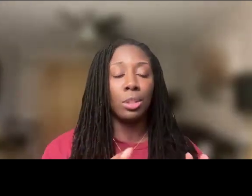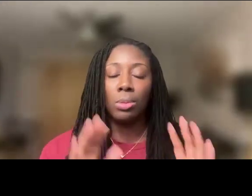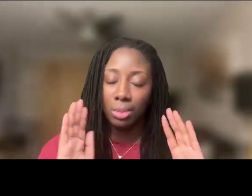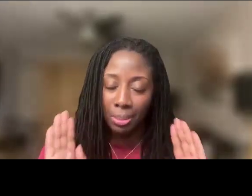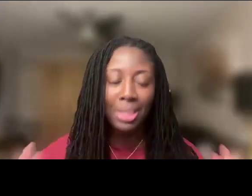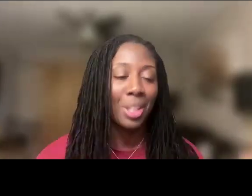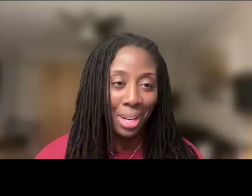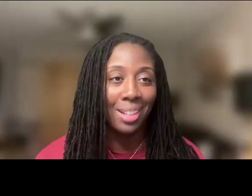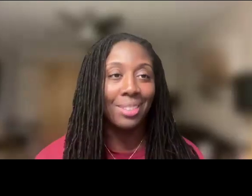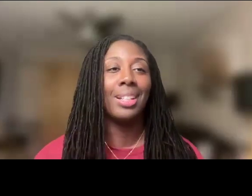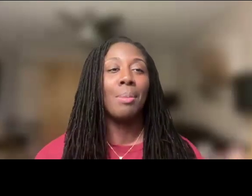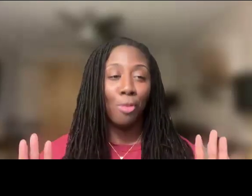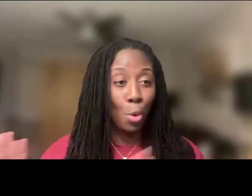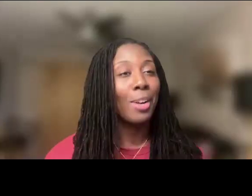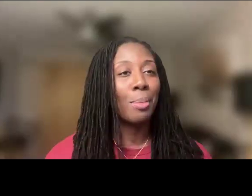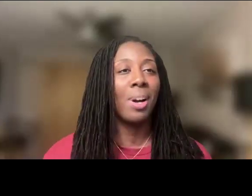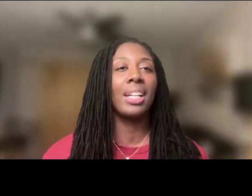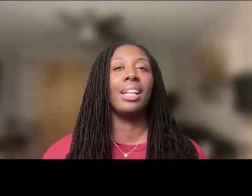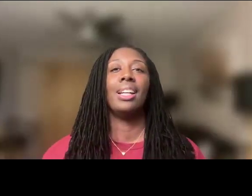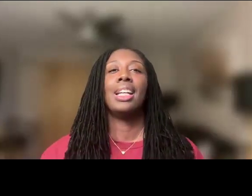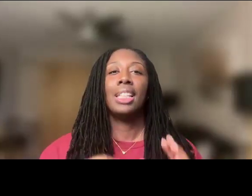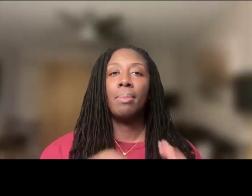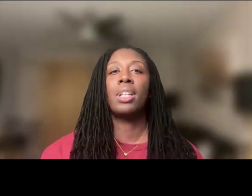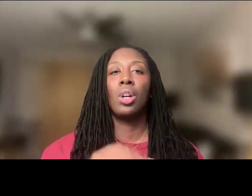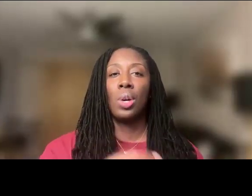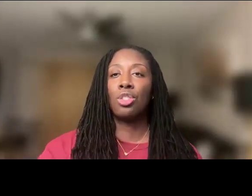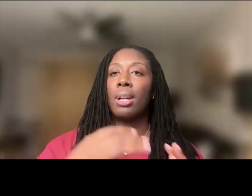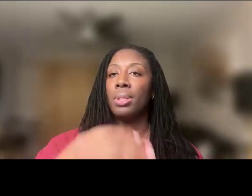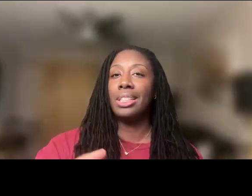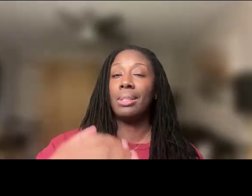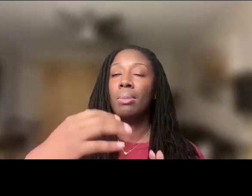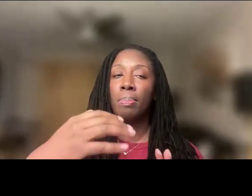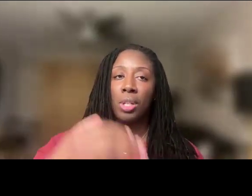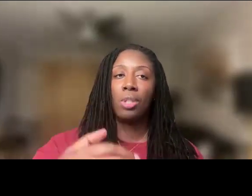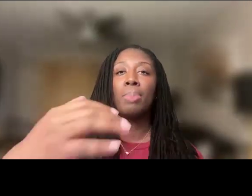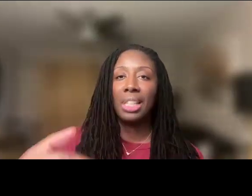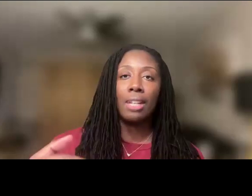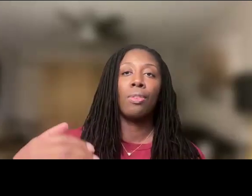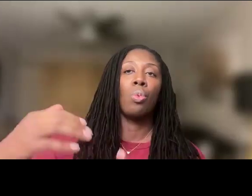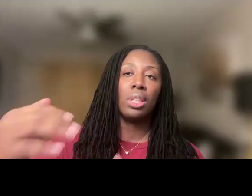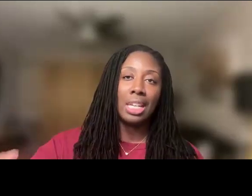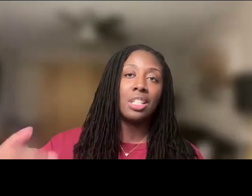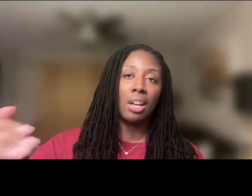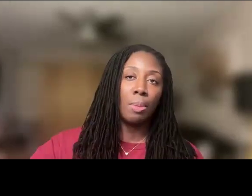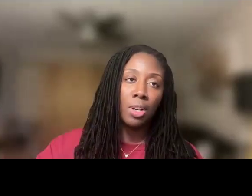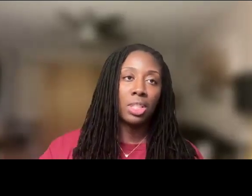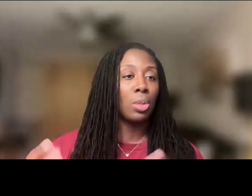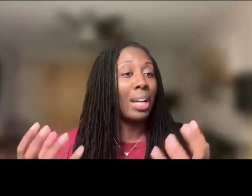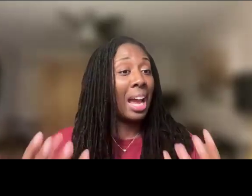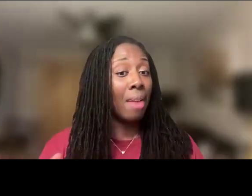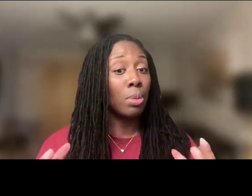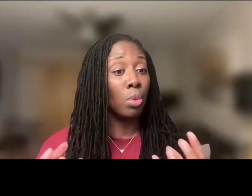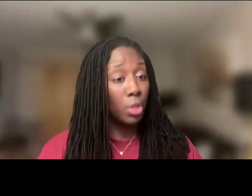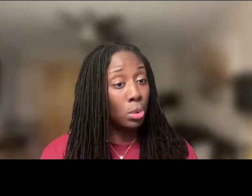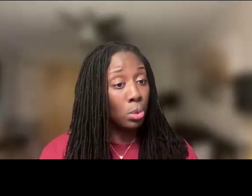going back to let me slow down before I go to market. Let me go and try to build this belief with each and every person